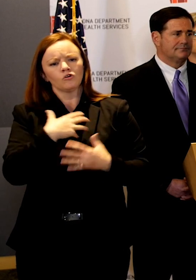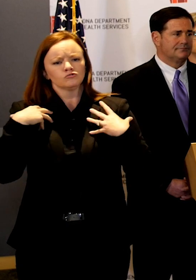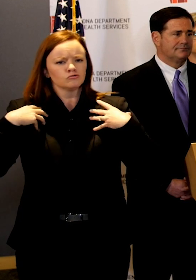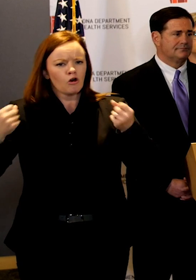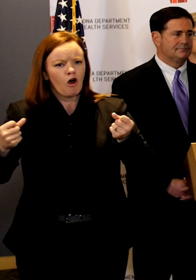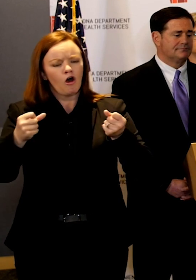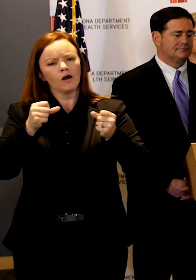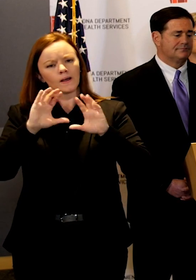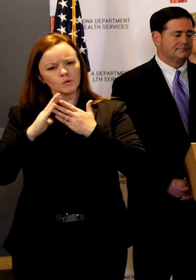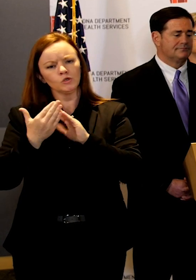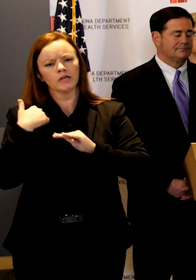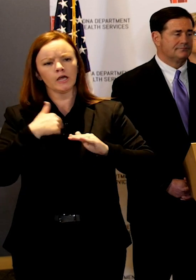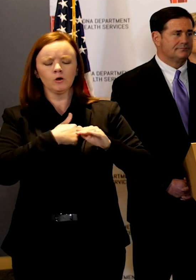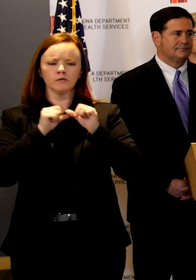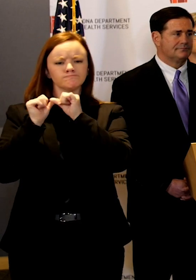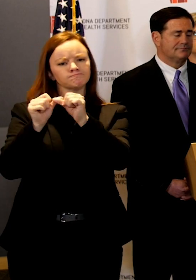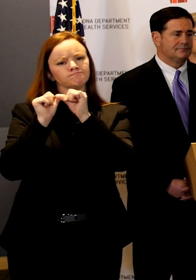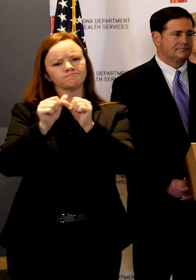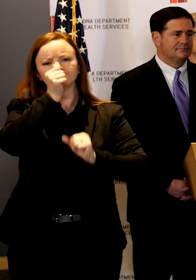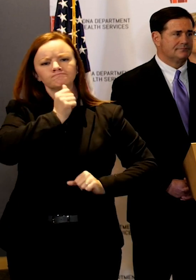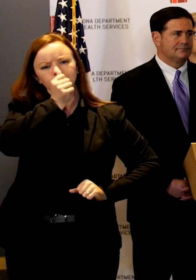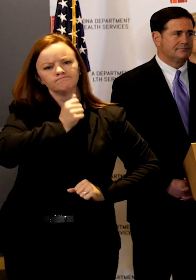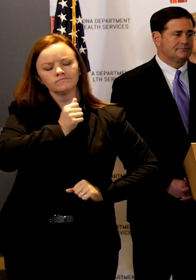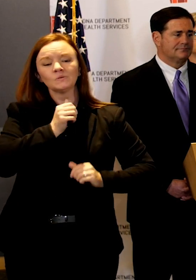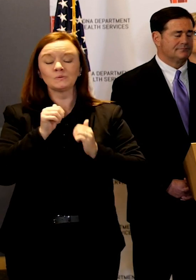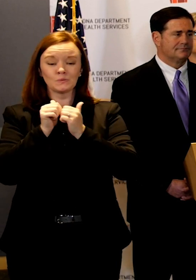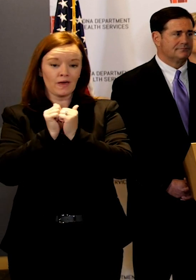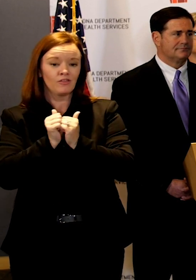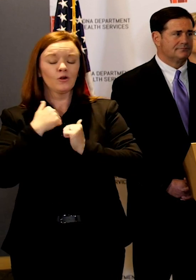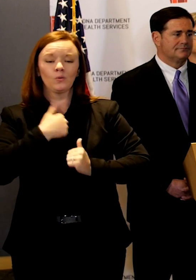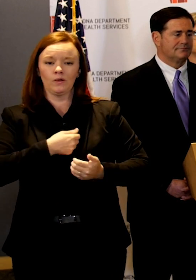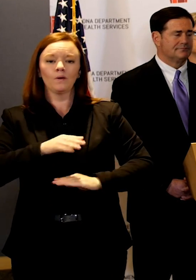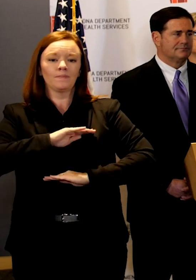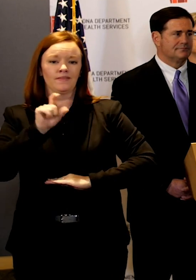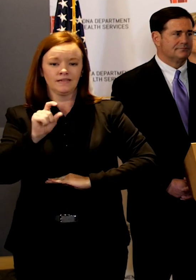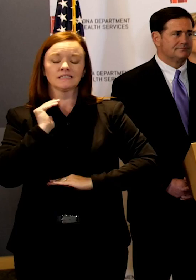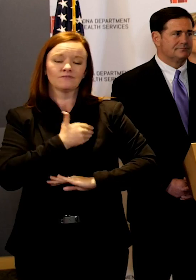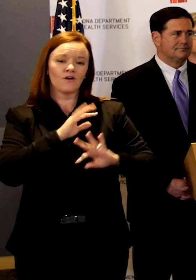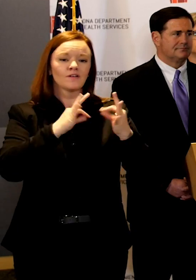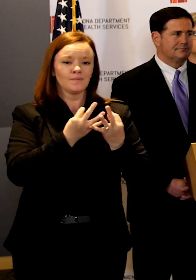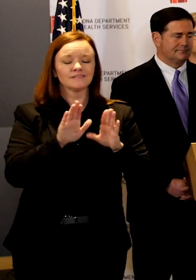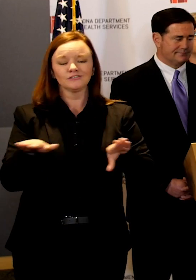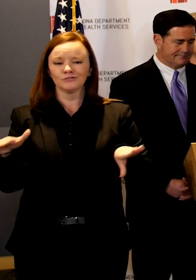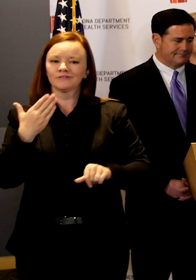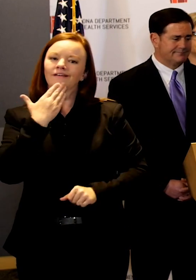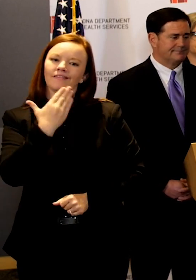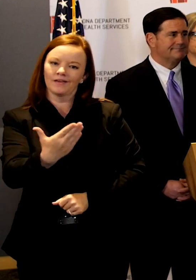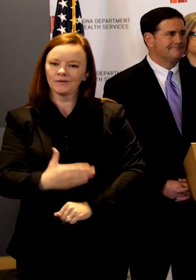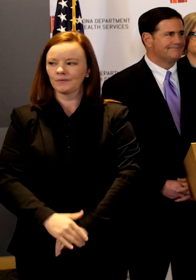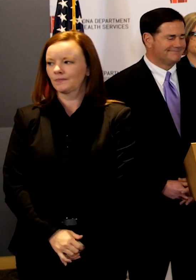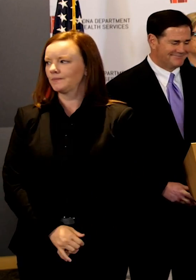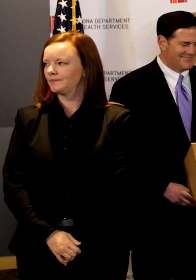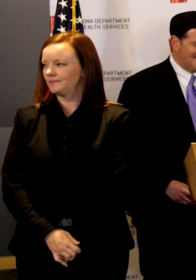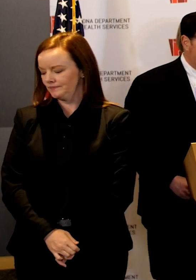community, and together we will meet the needs of our families and our children. Thank you.